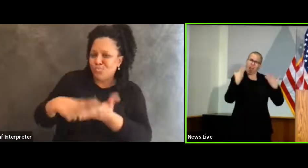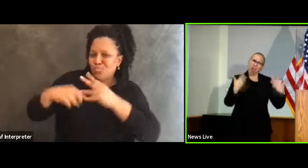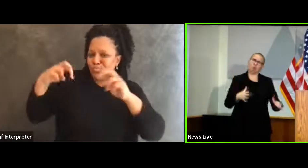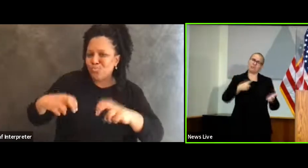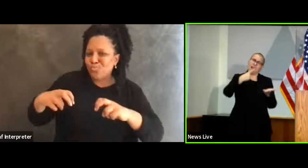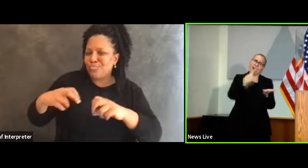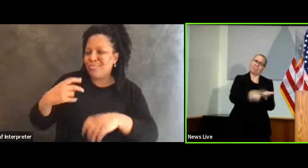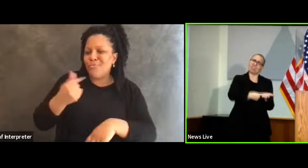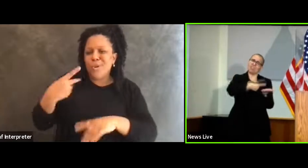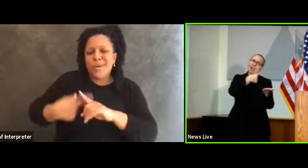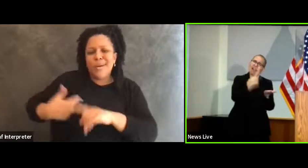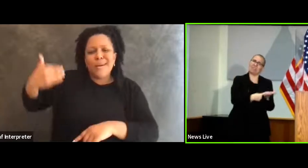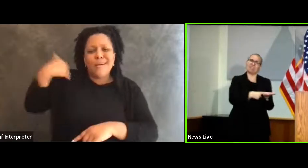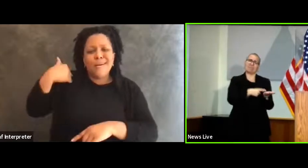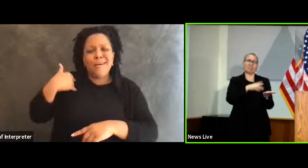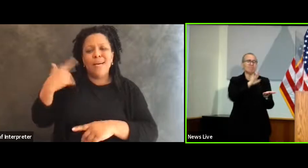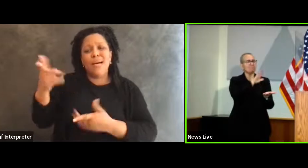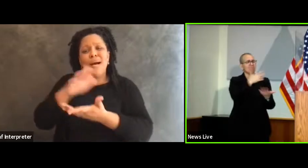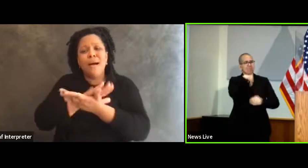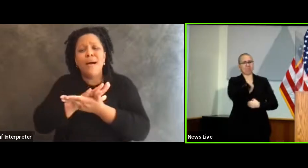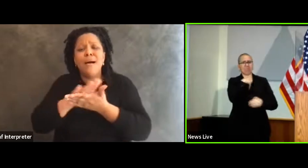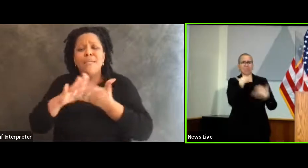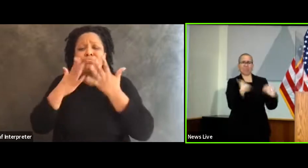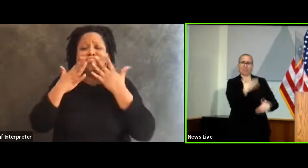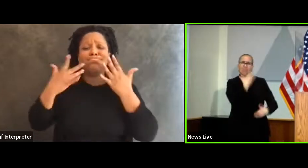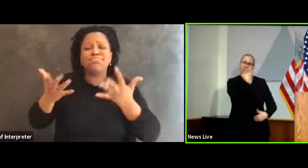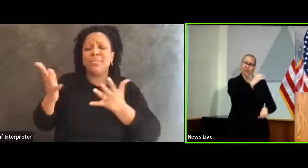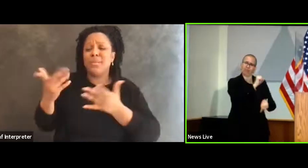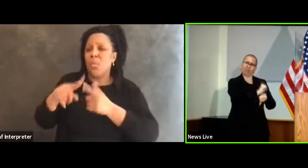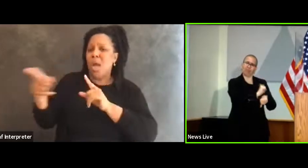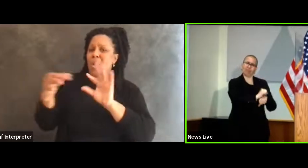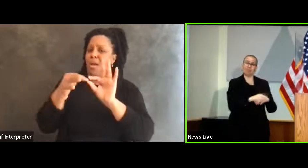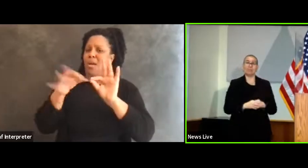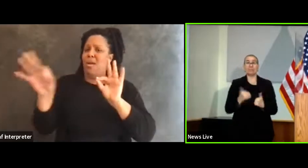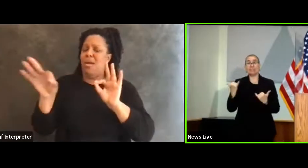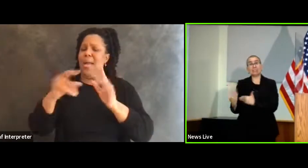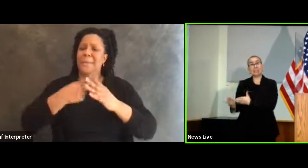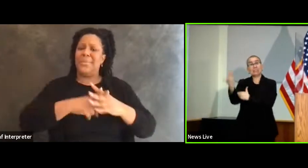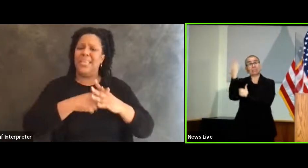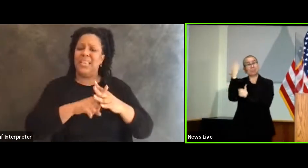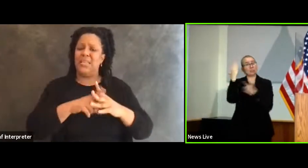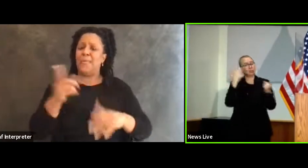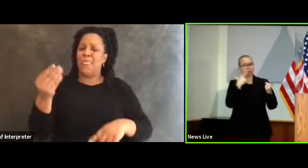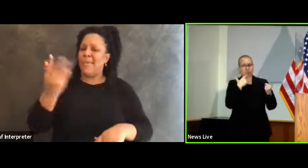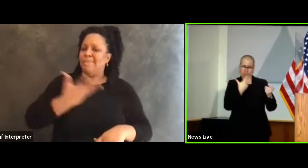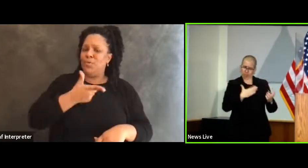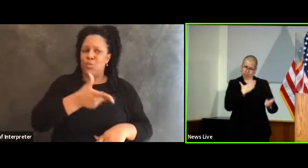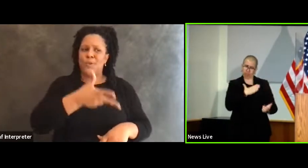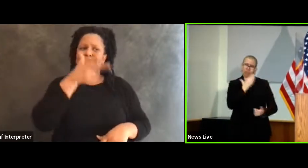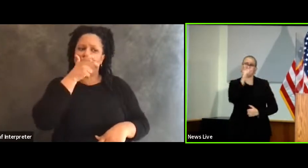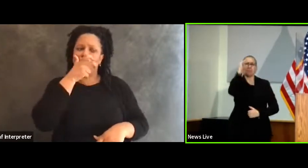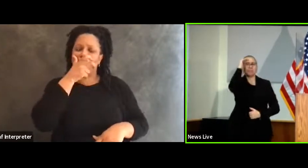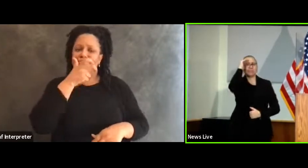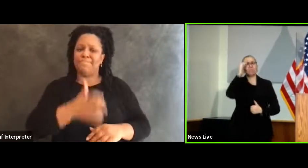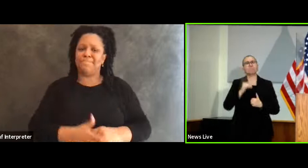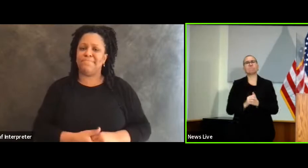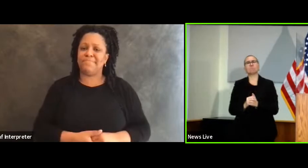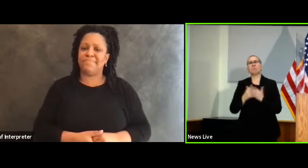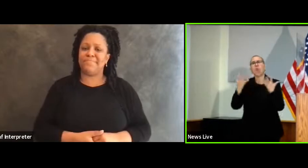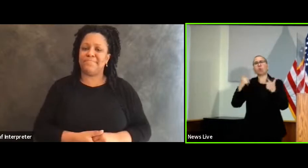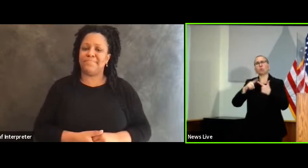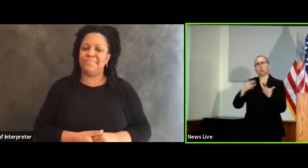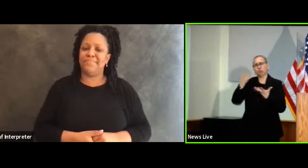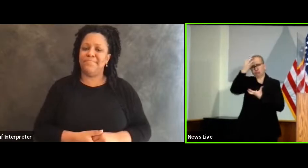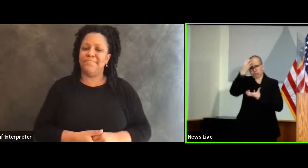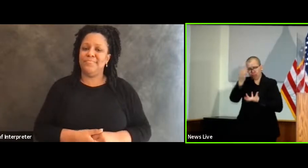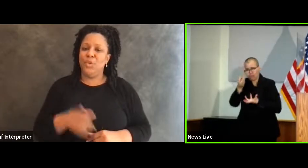kind words, your insightful words that you said in the beginning of this tells me that you listened to things that I had to say. And I